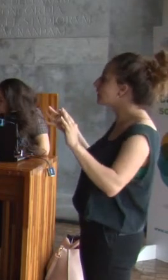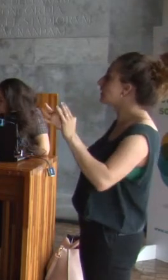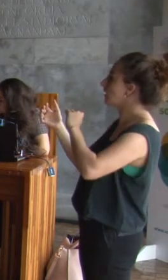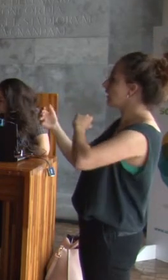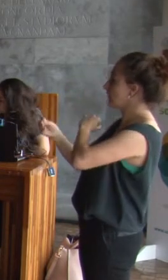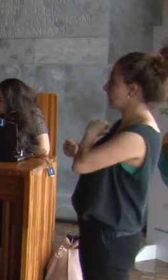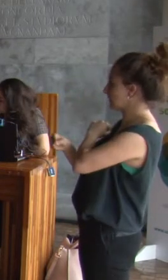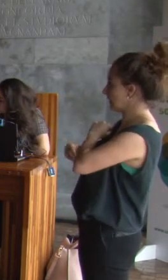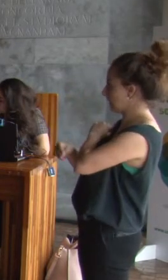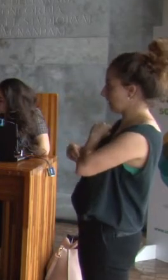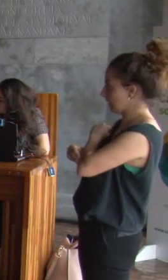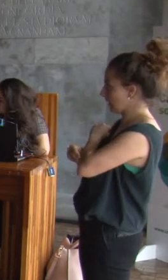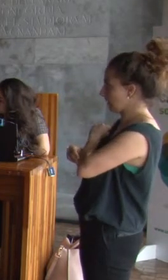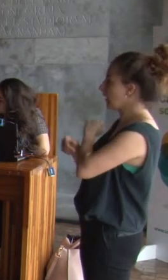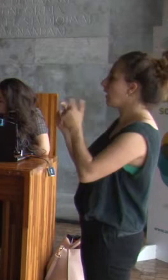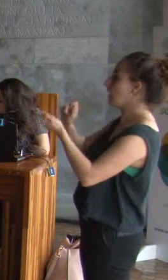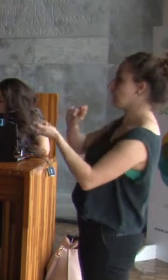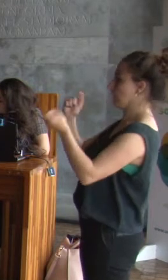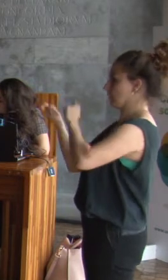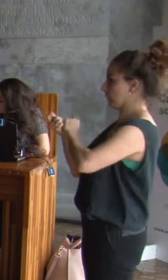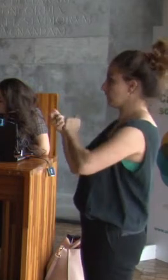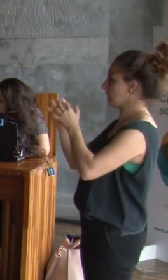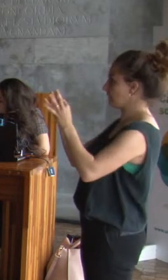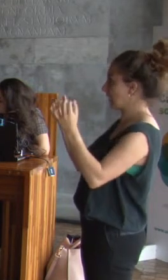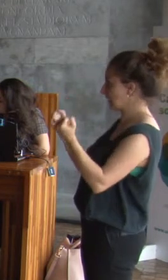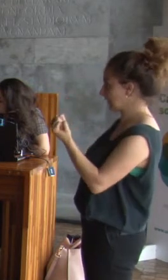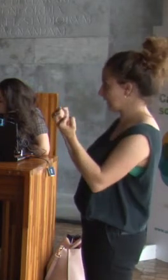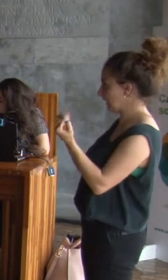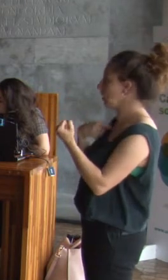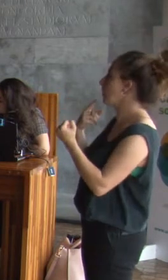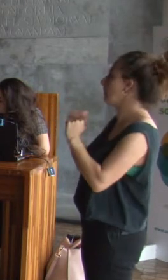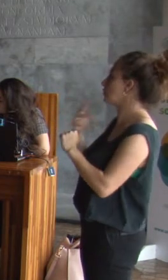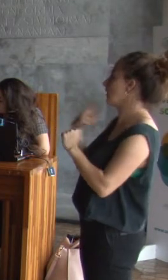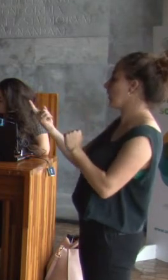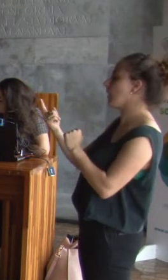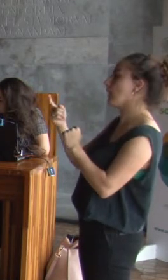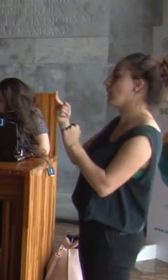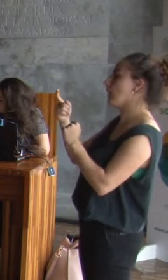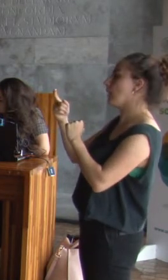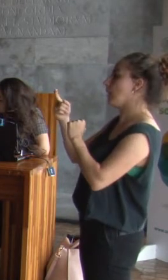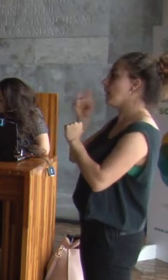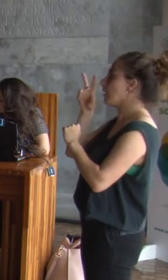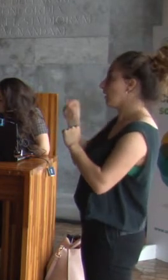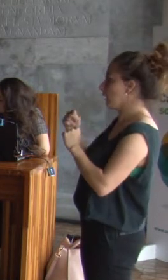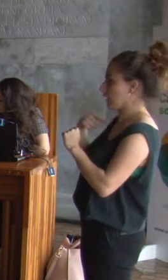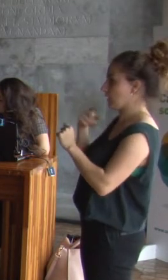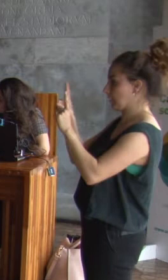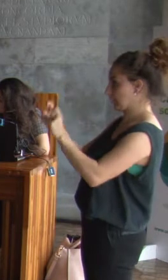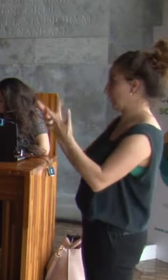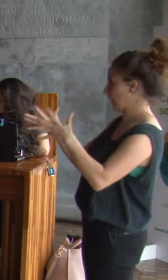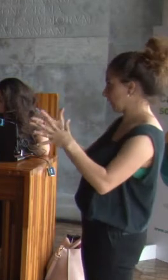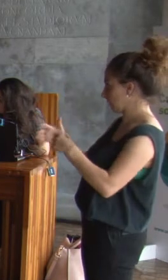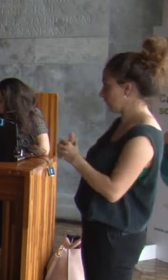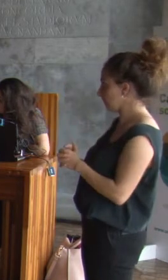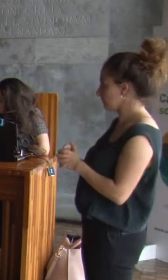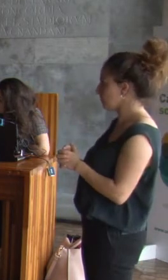tested. I can turn it into an active test sentence. I can say, we tested speakers, and so on. So